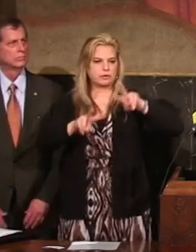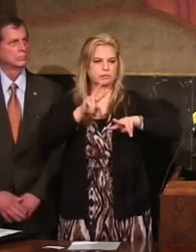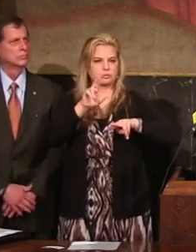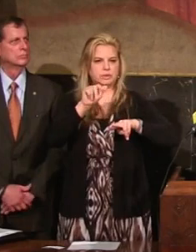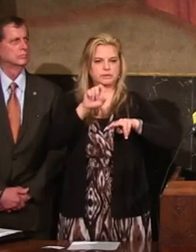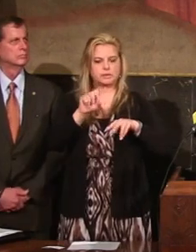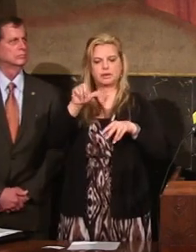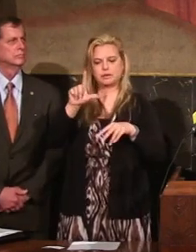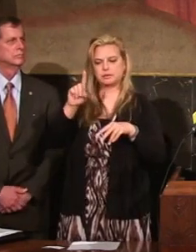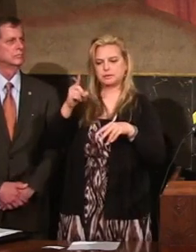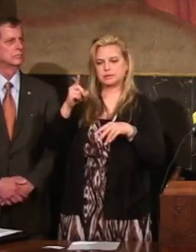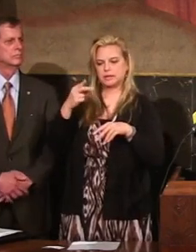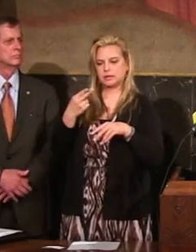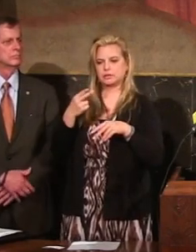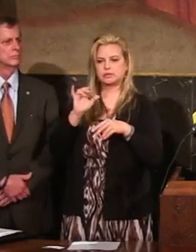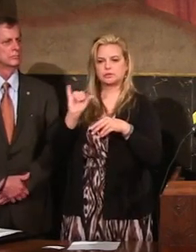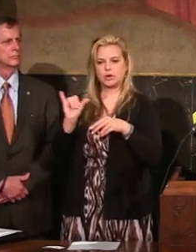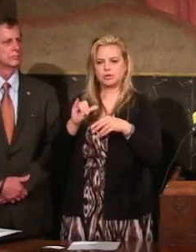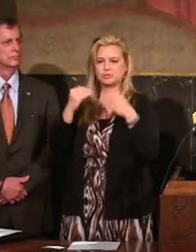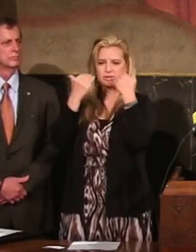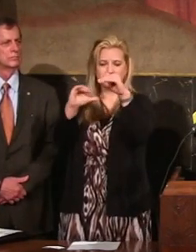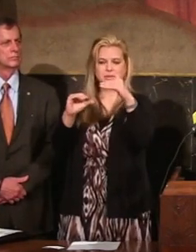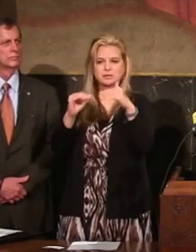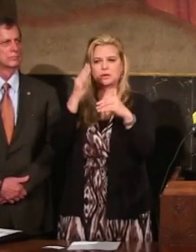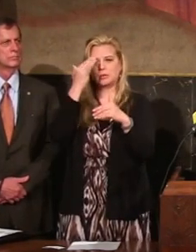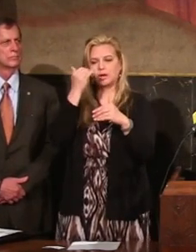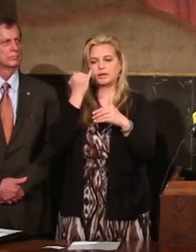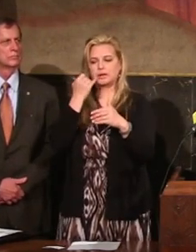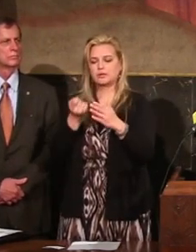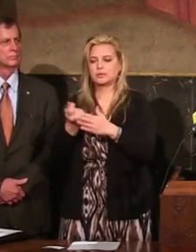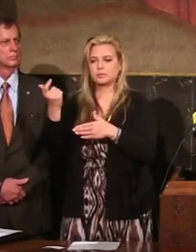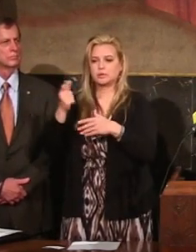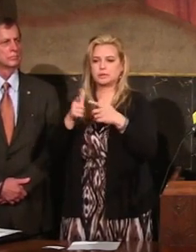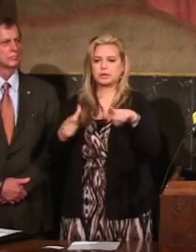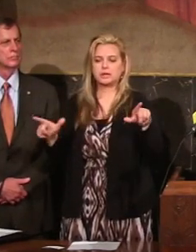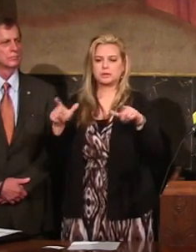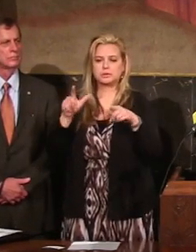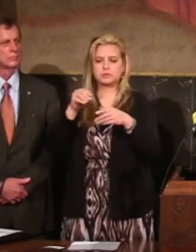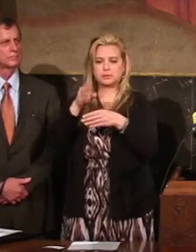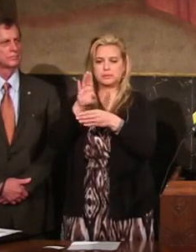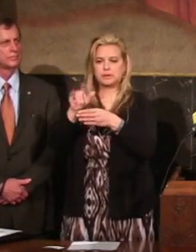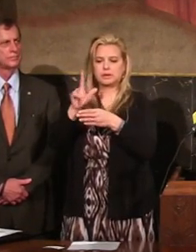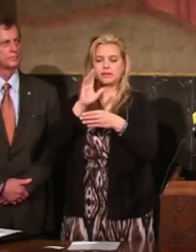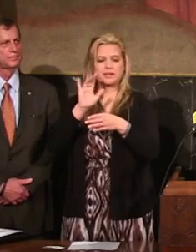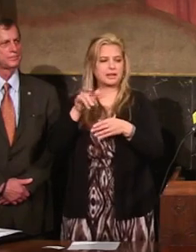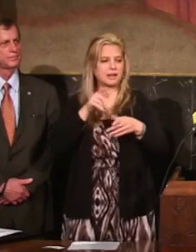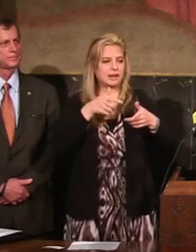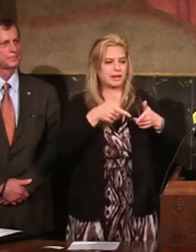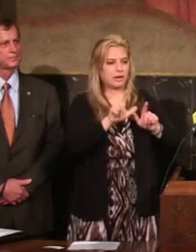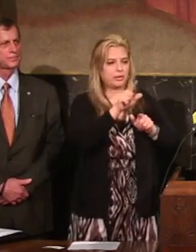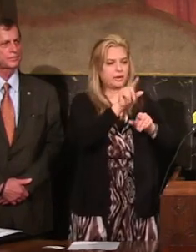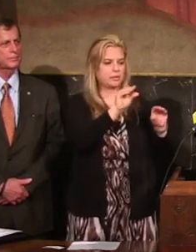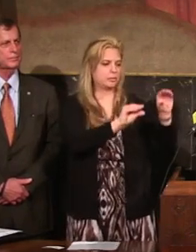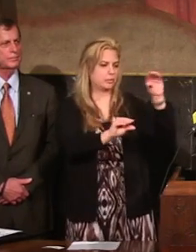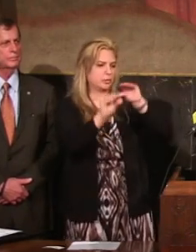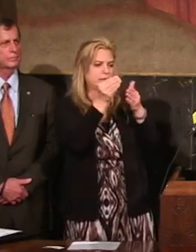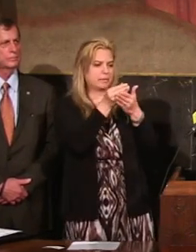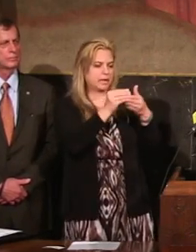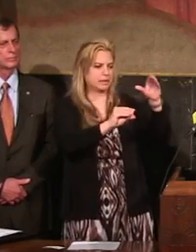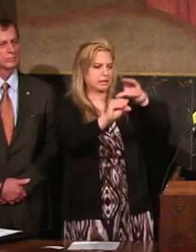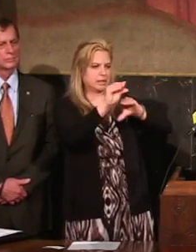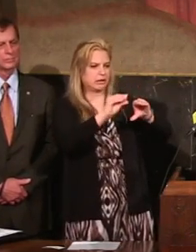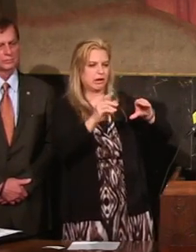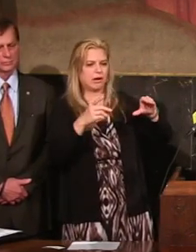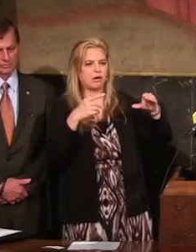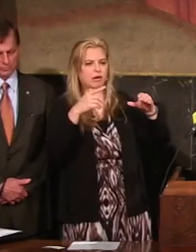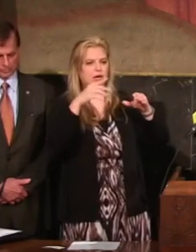further limited by removing language in the bill that would allow LDH to move money around in order to address budget shortfalls in